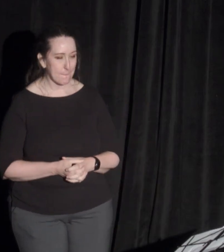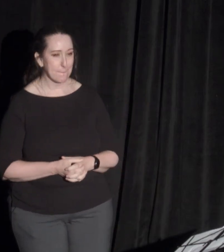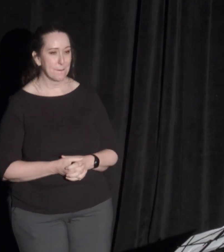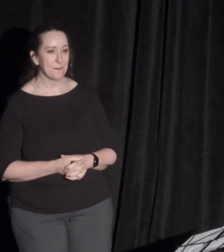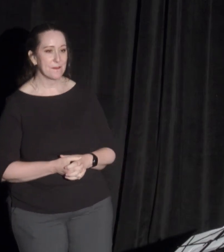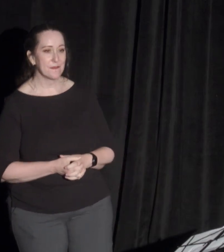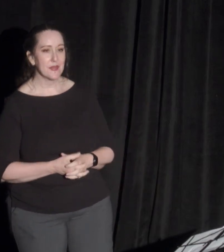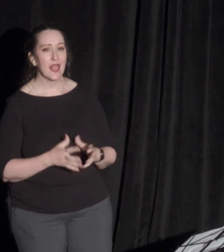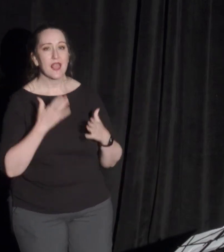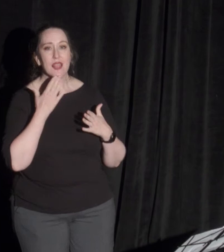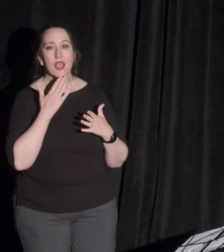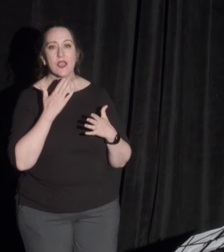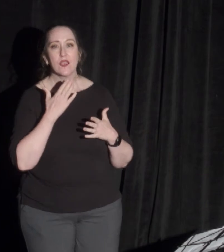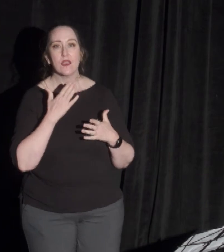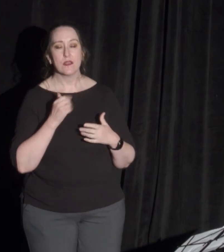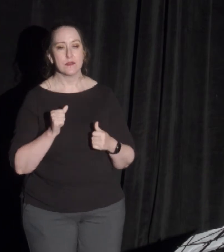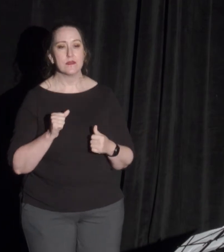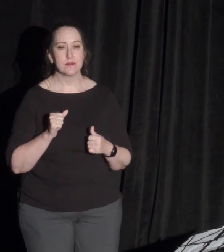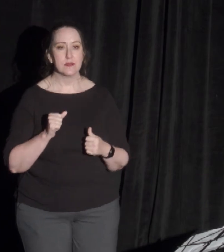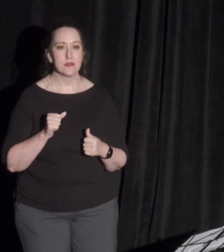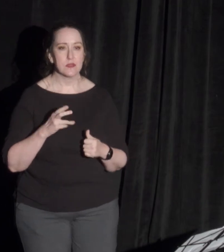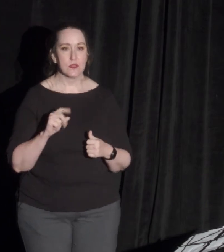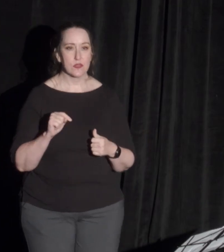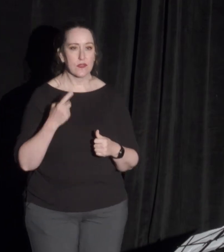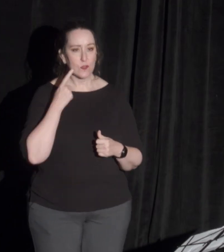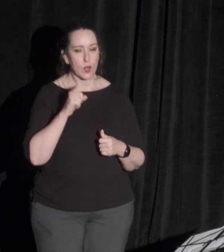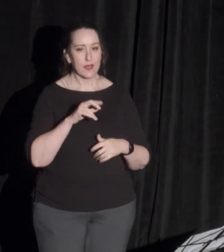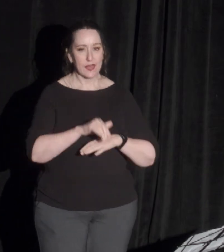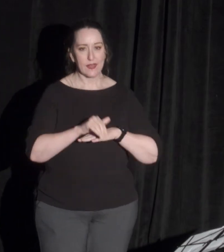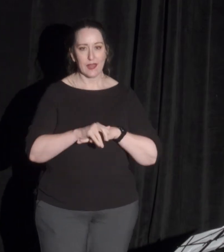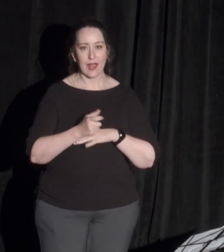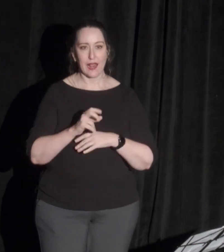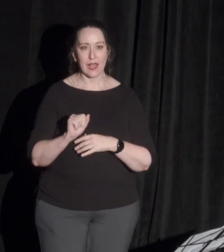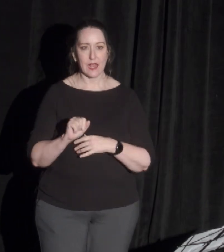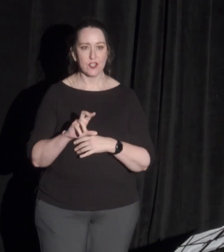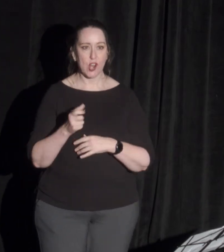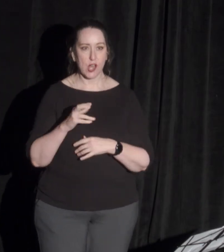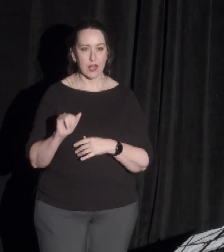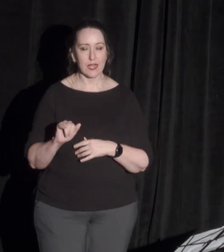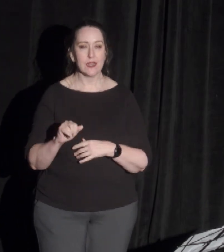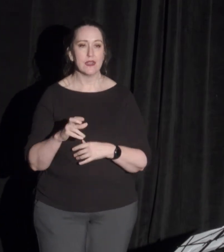Thank you to our host for the evening, Annalie Newitz and Charlie Jane Anders.